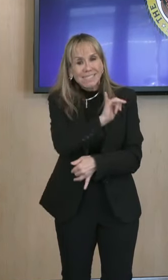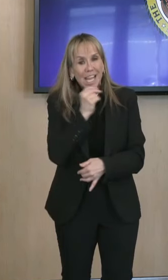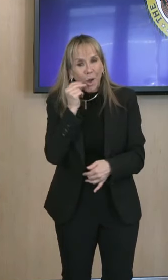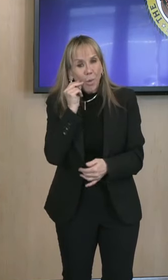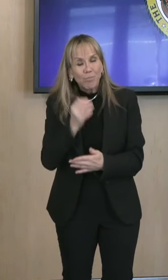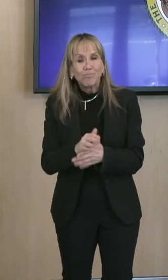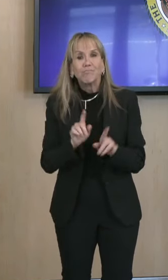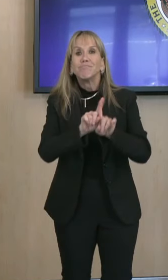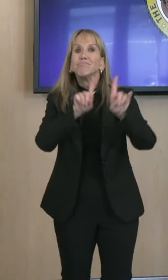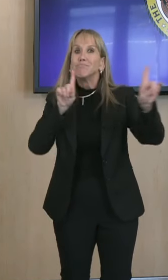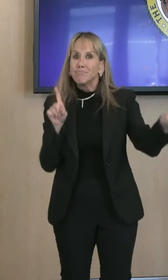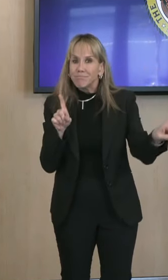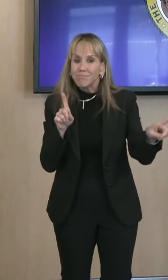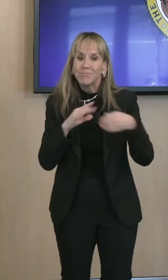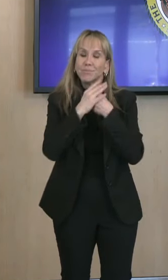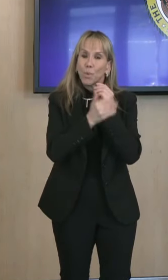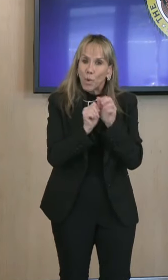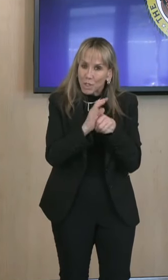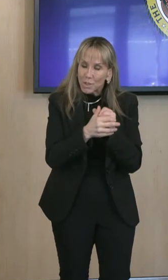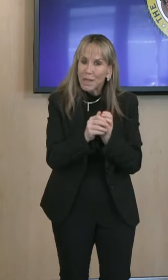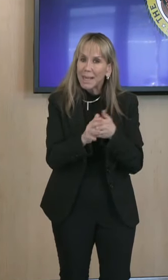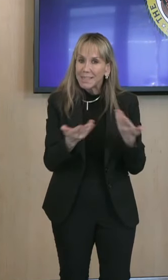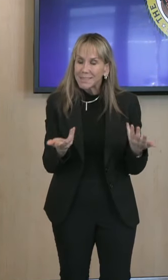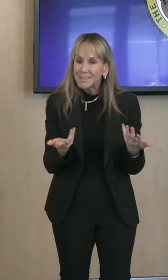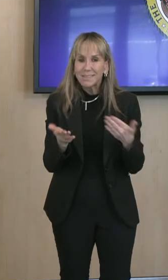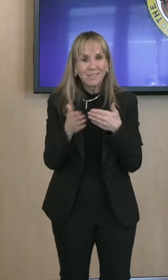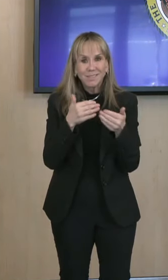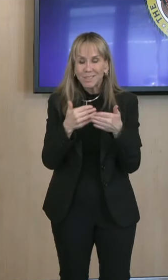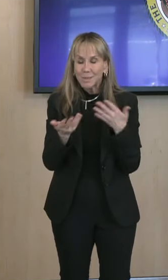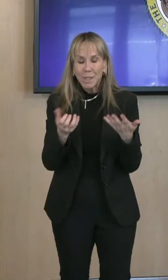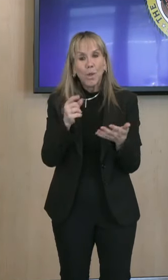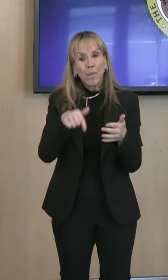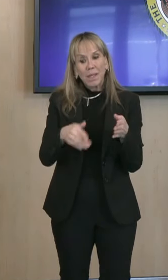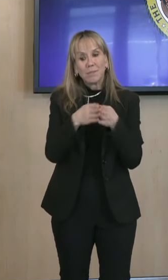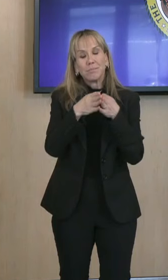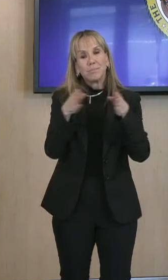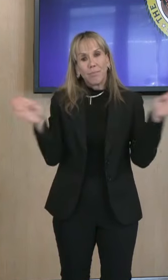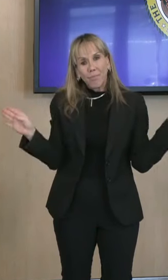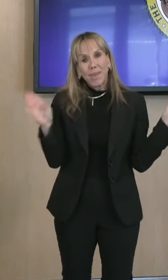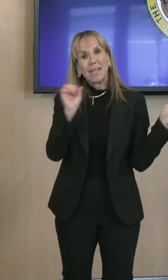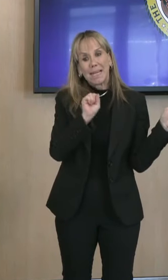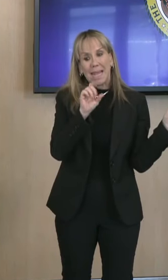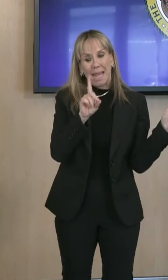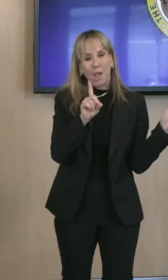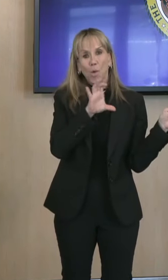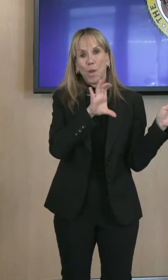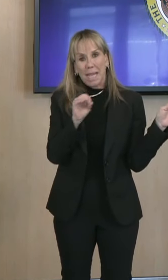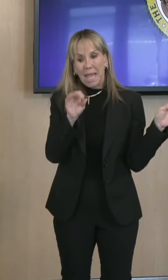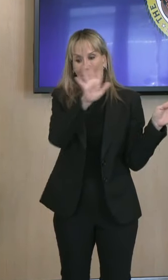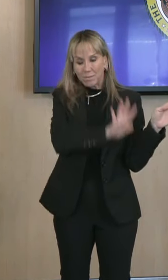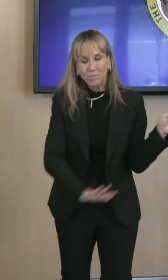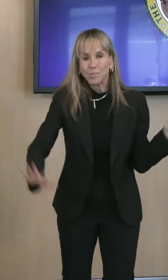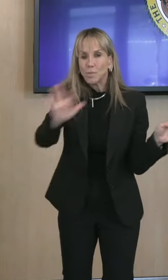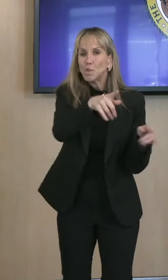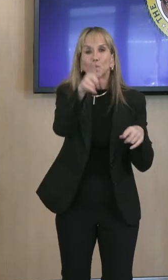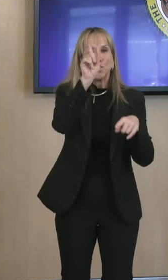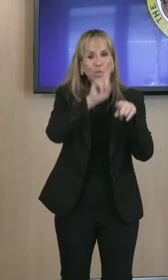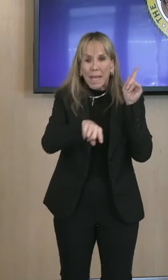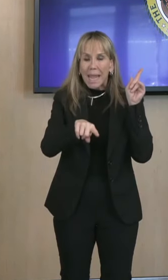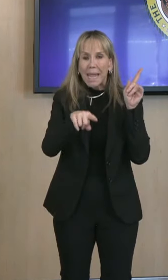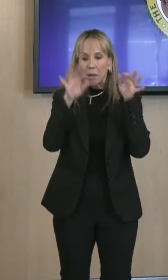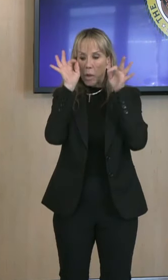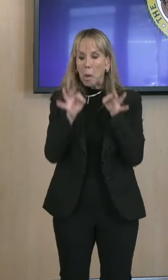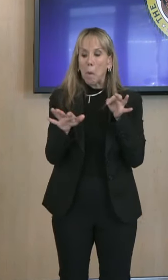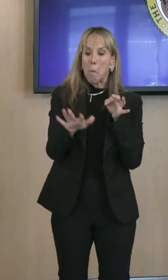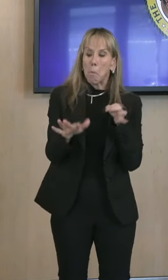Physical distance, wash your hands. The reality is this is throughout San Diego County, and you really can't draw a lot of